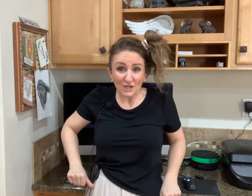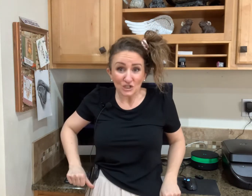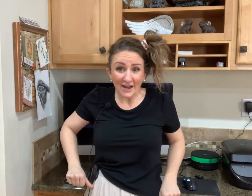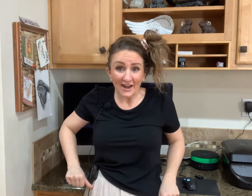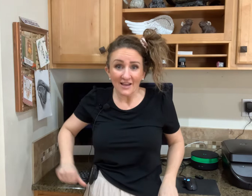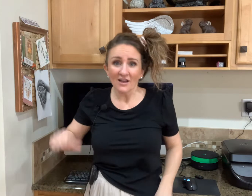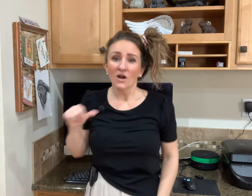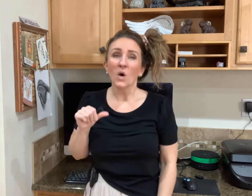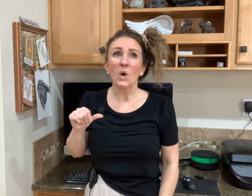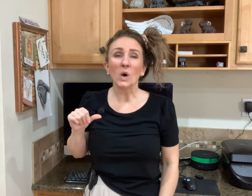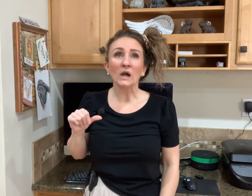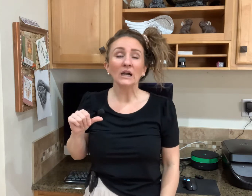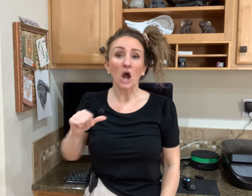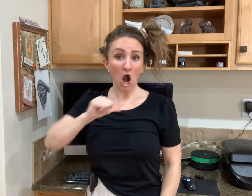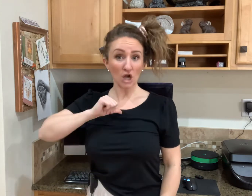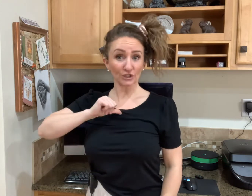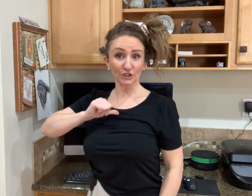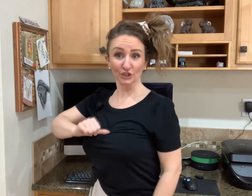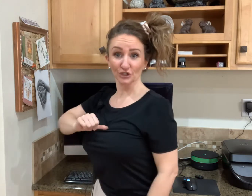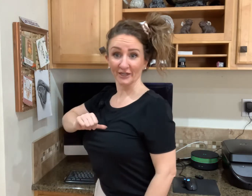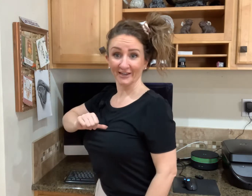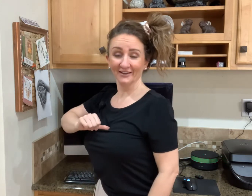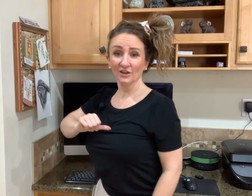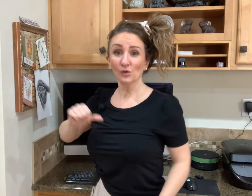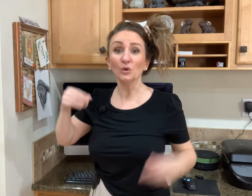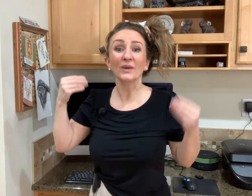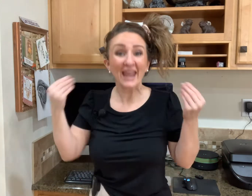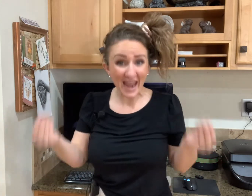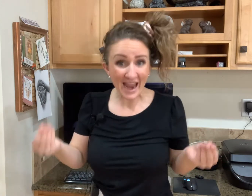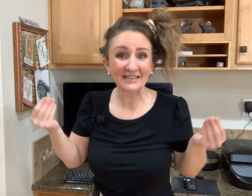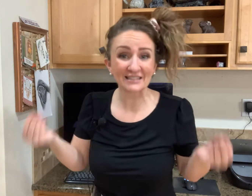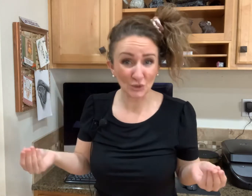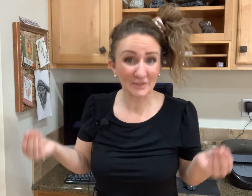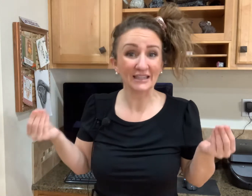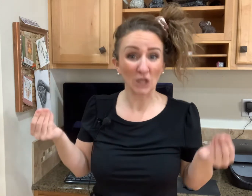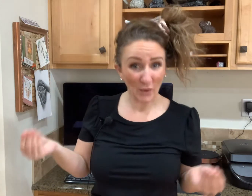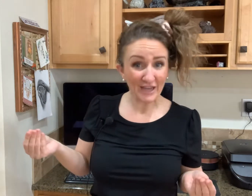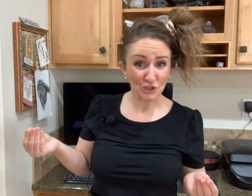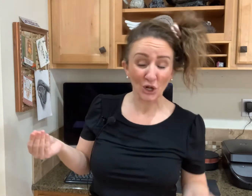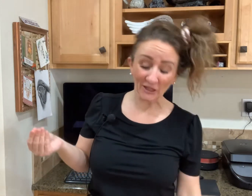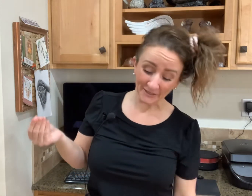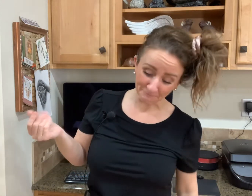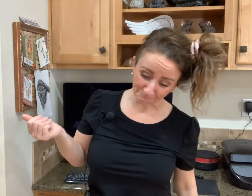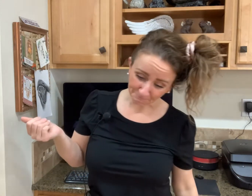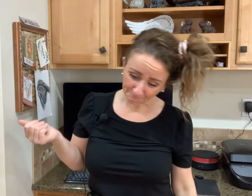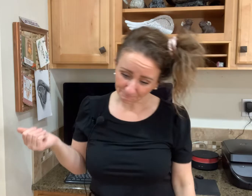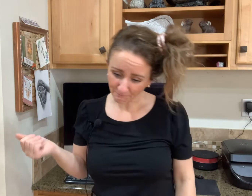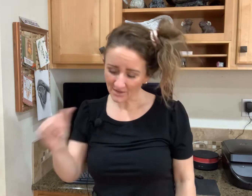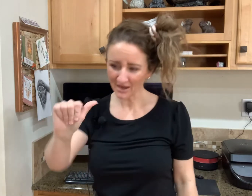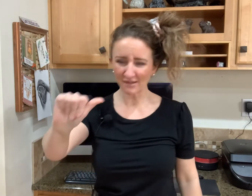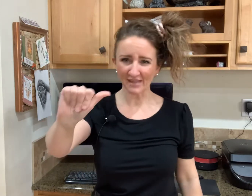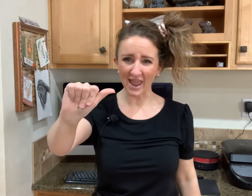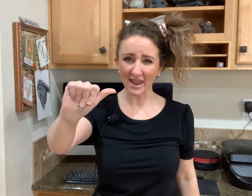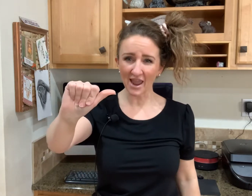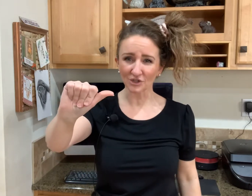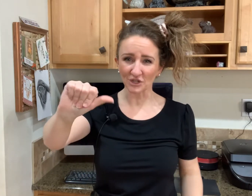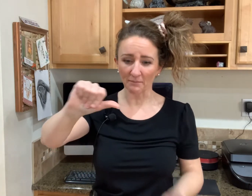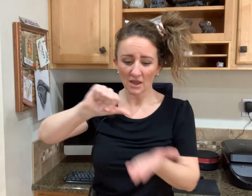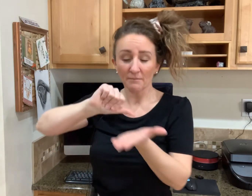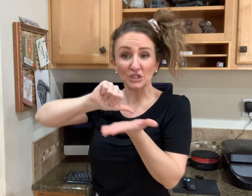C-section, or heart surgery. So you can use it locationally. And it's the A hand shape. But